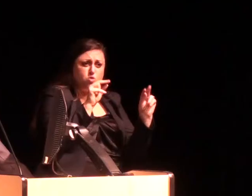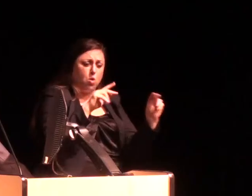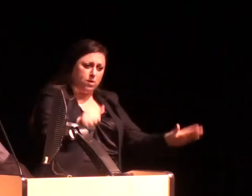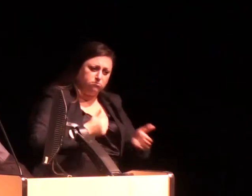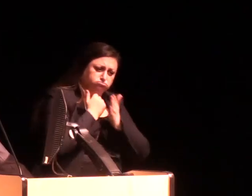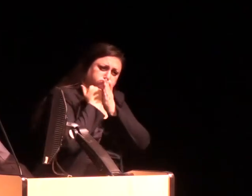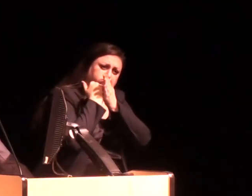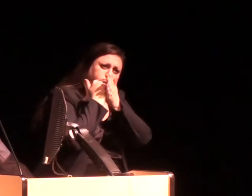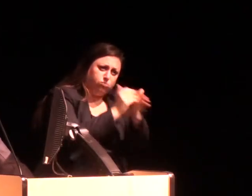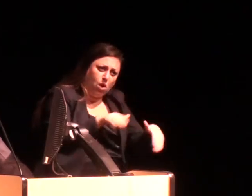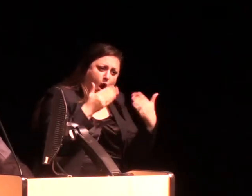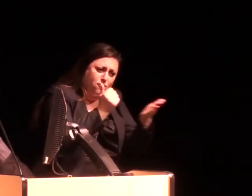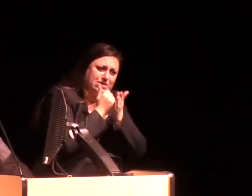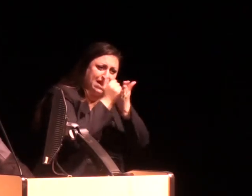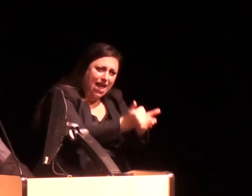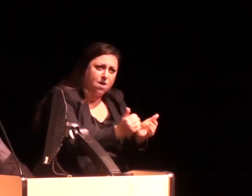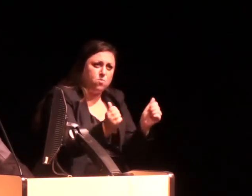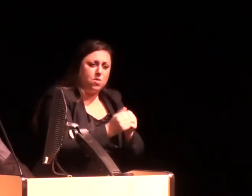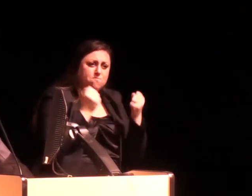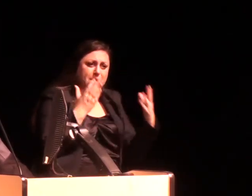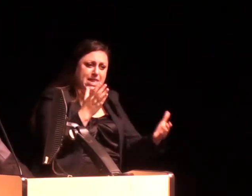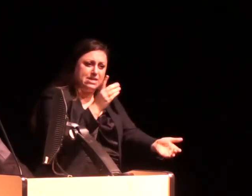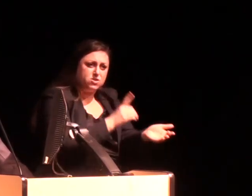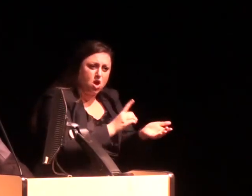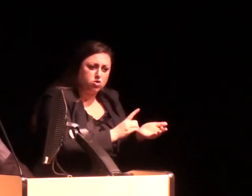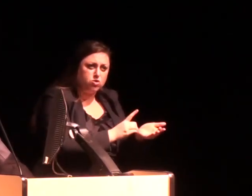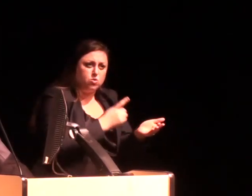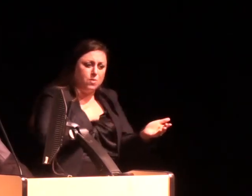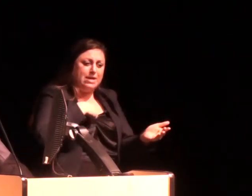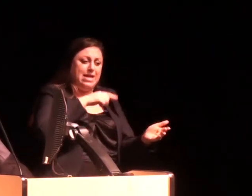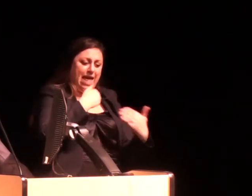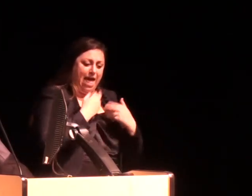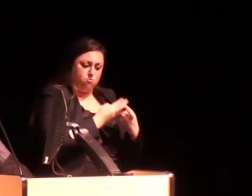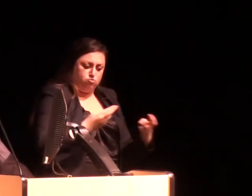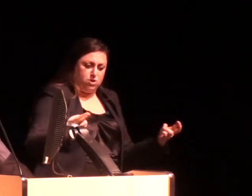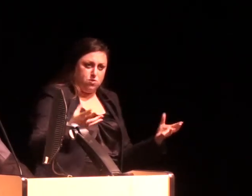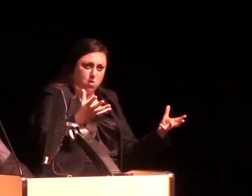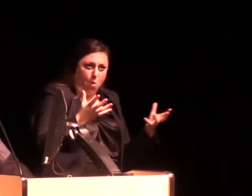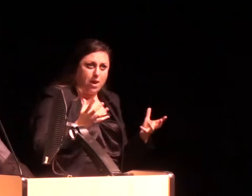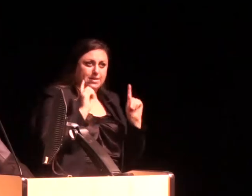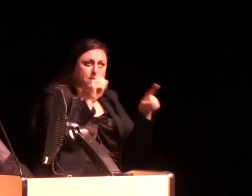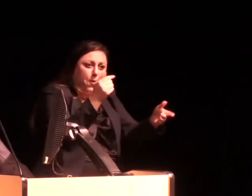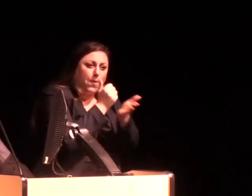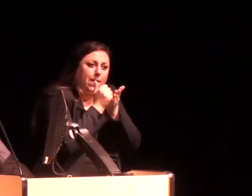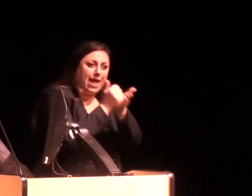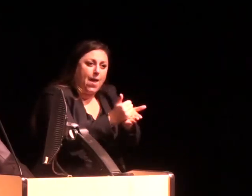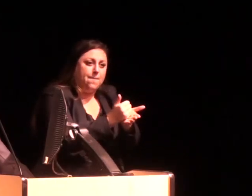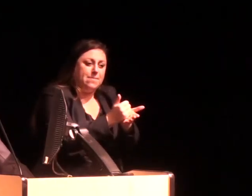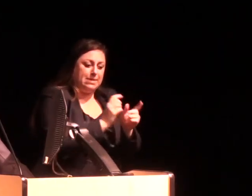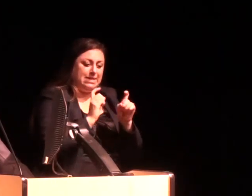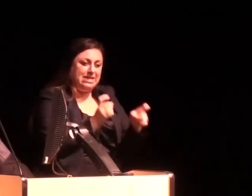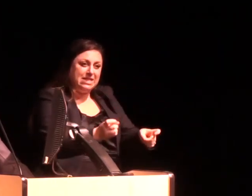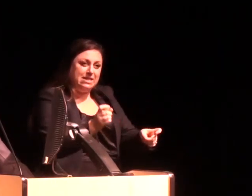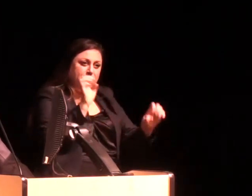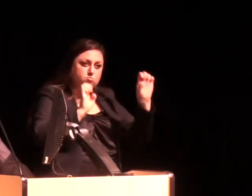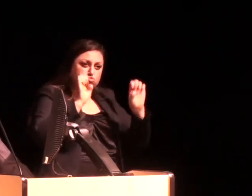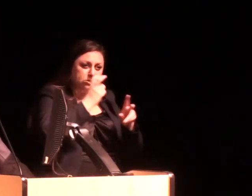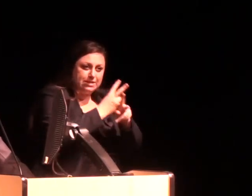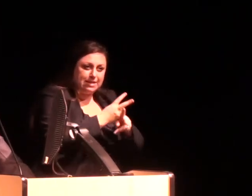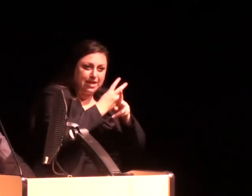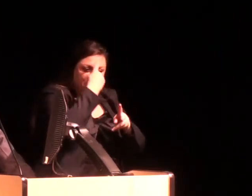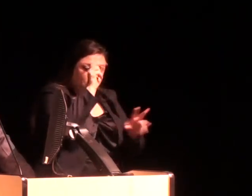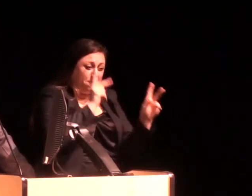of experienced doctors with the essential resources needed to administer emergency care to people in mortal danger